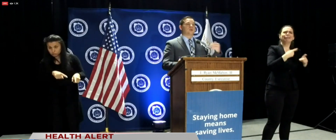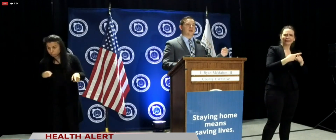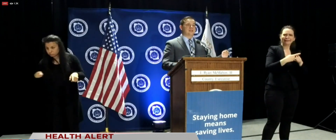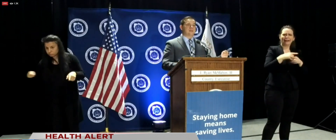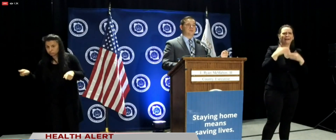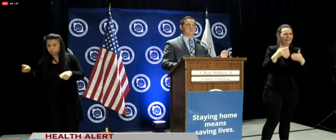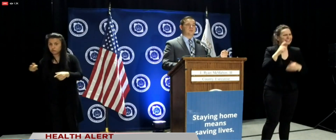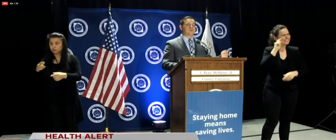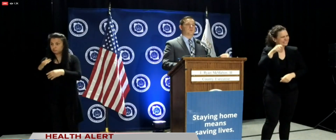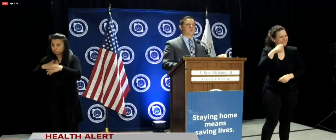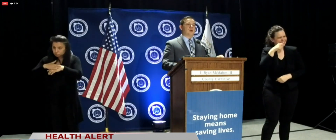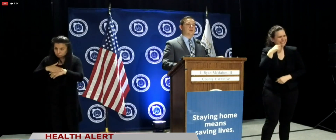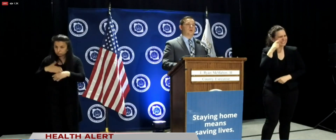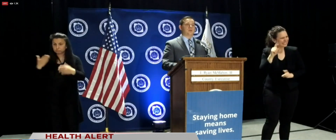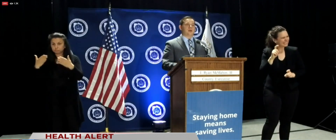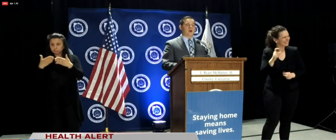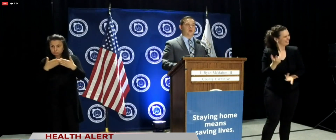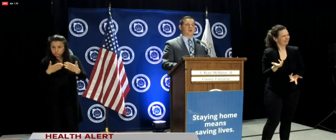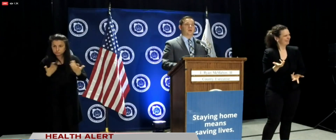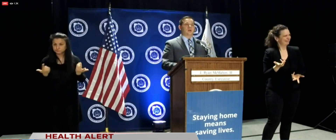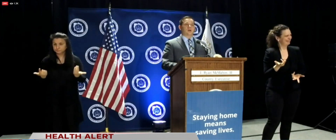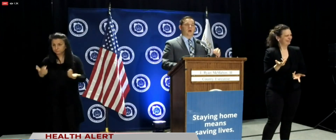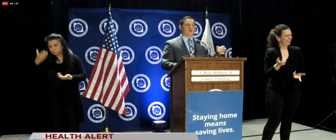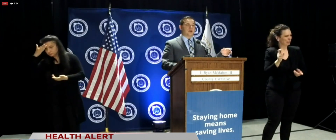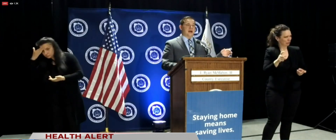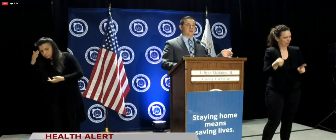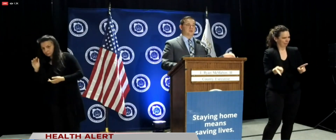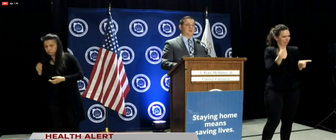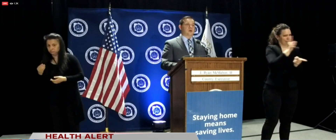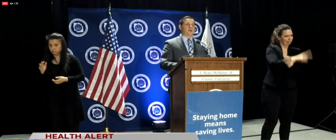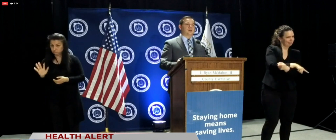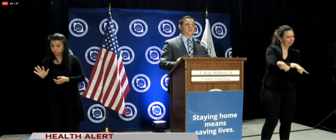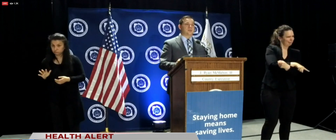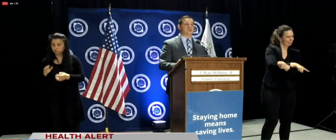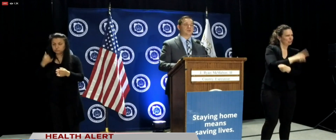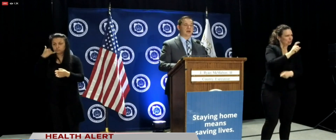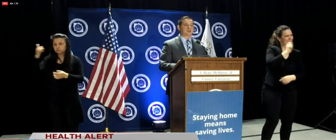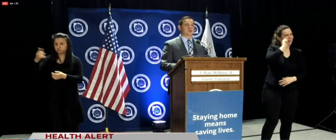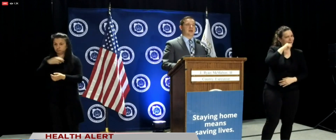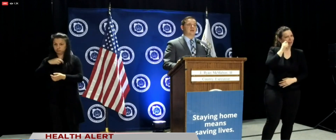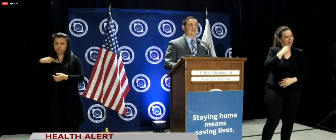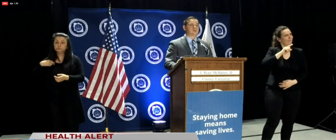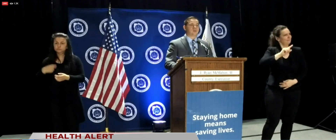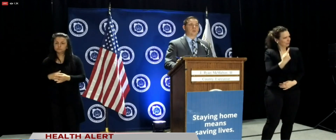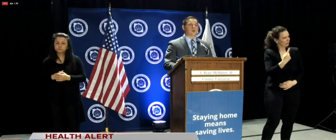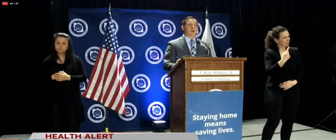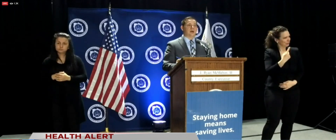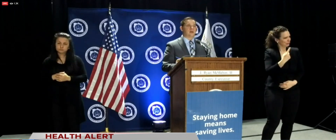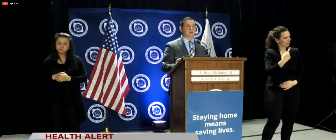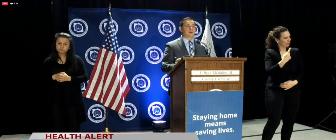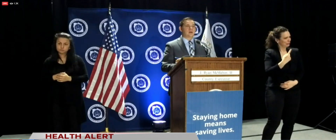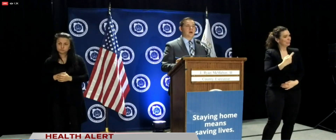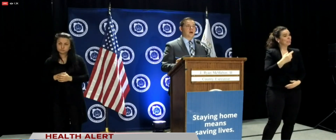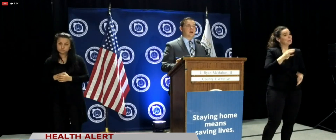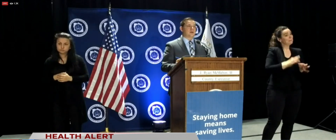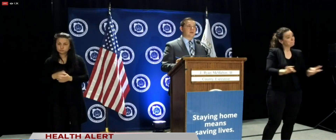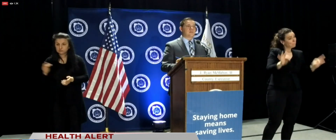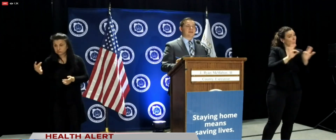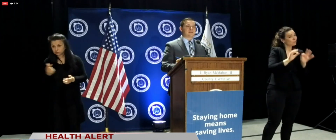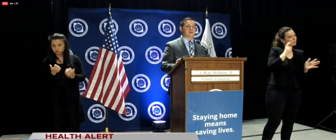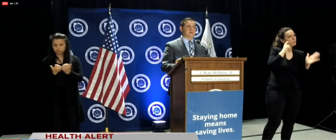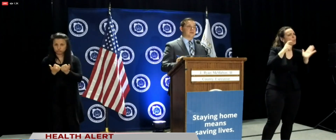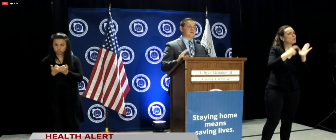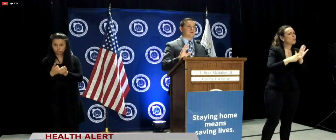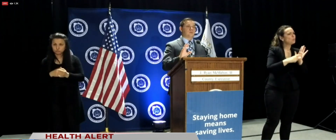Whereas when you get symptoms, we all know what they are. Call your doctor, call the Upstate Triage line. Let's do it right away. They